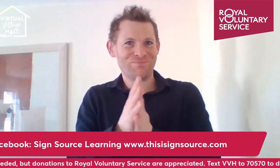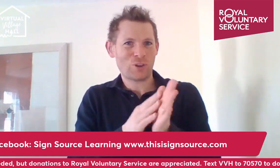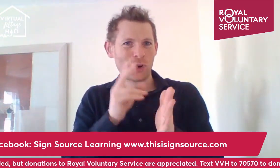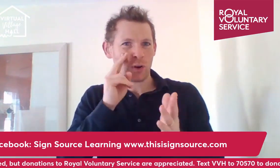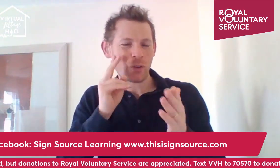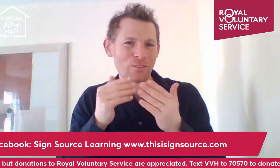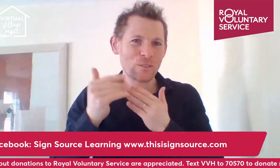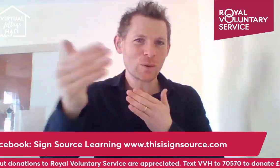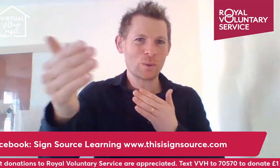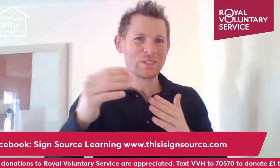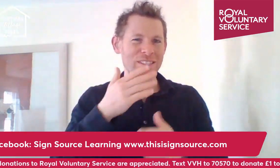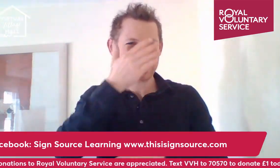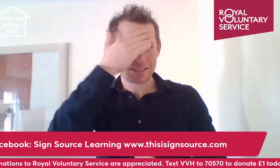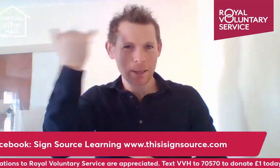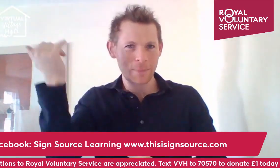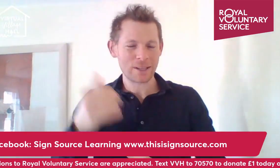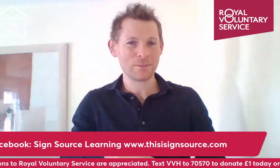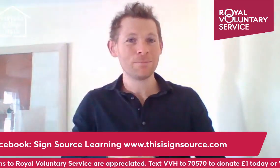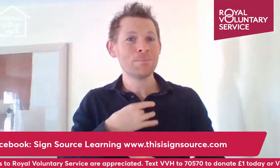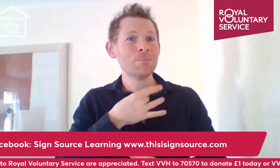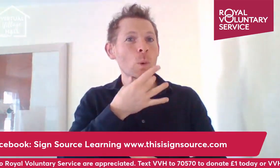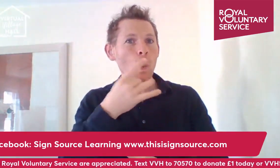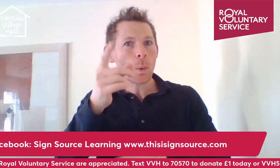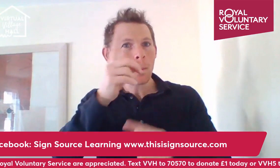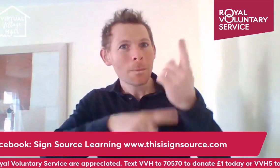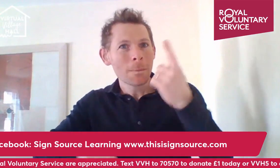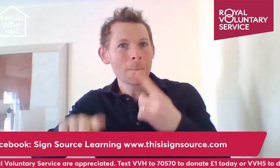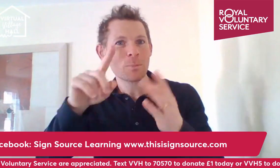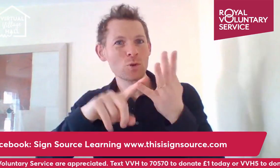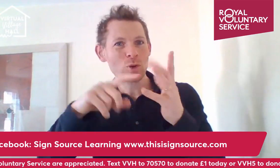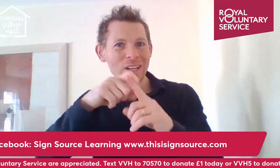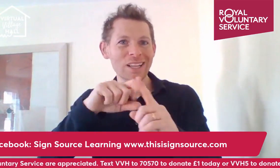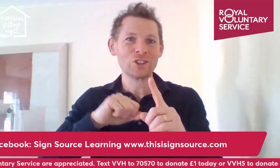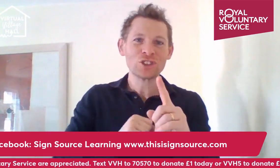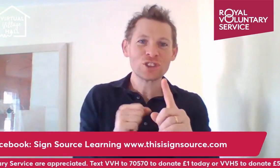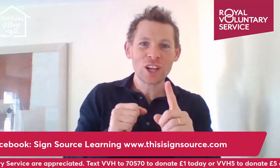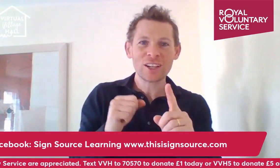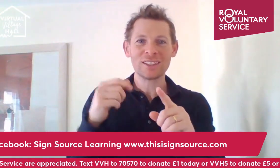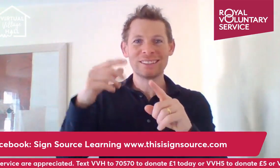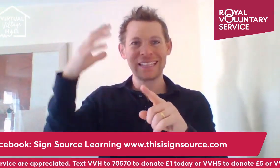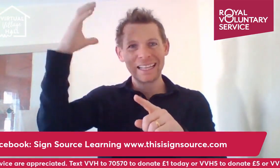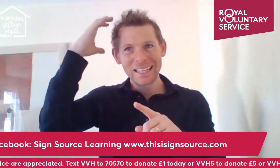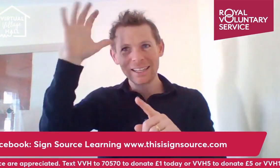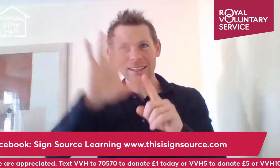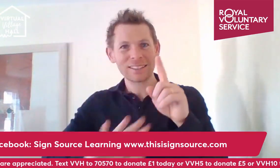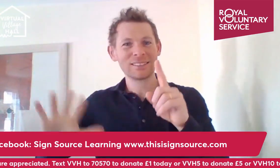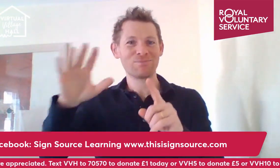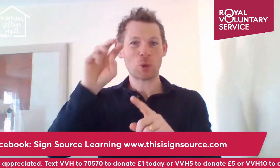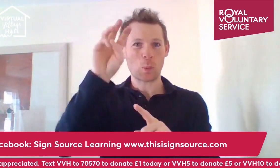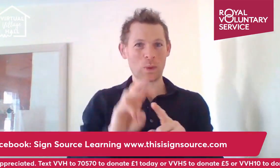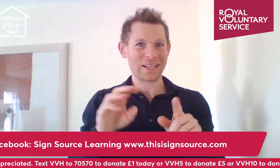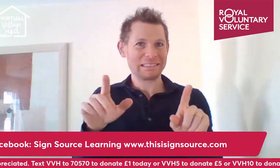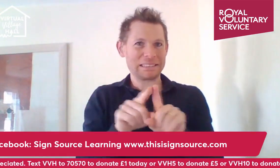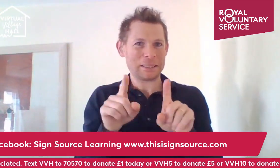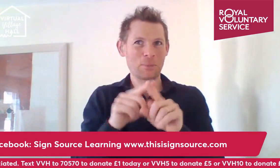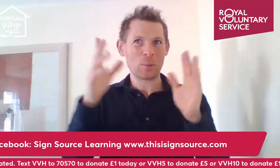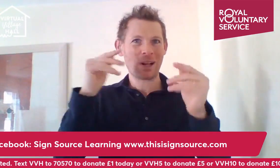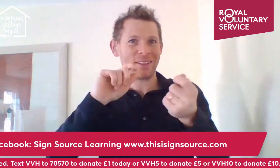like winter is a thing of the past, and we're looking forward now to the summer. I hope the weather across UK,